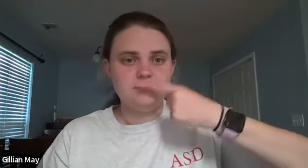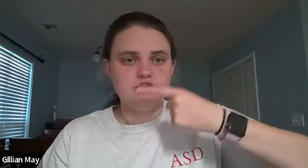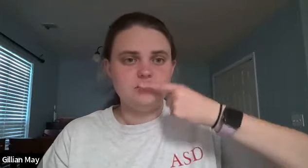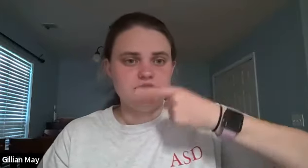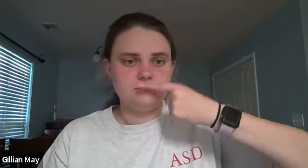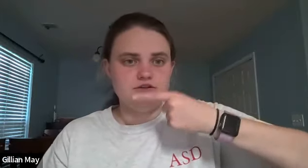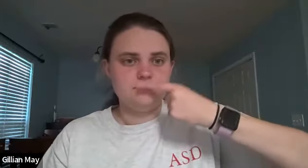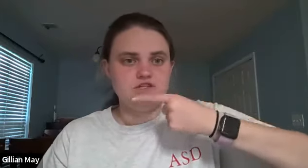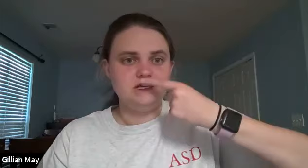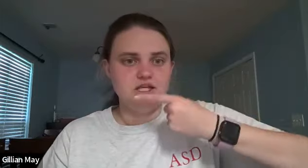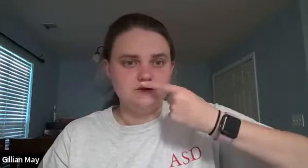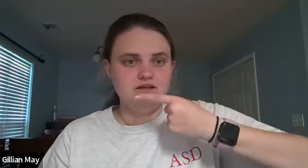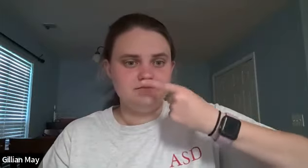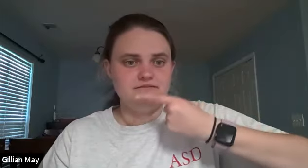going to go in a circular motion. Hearing.